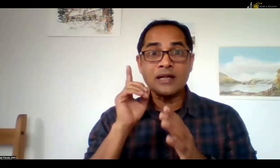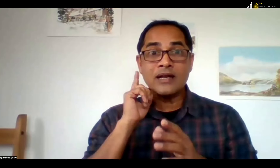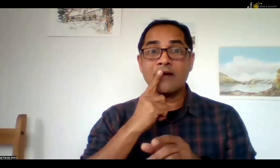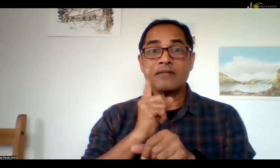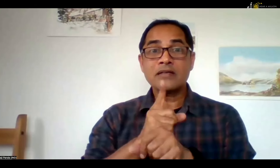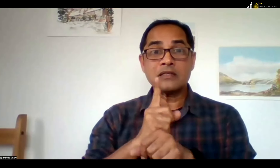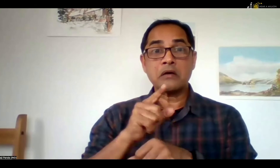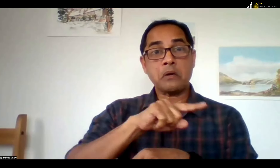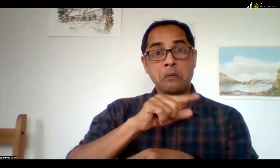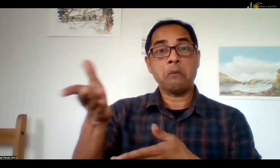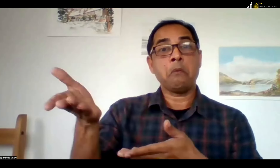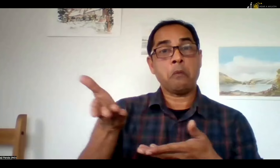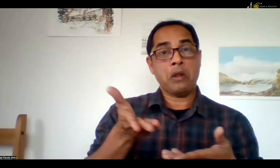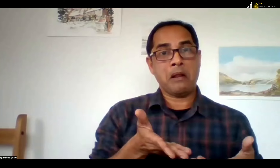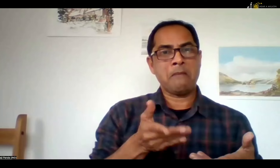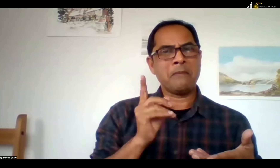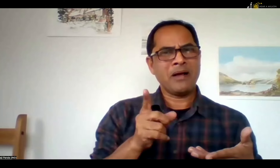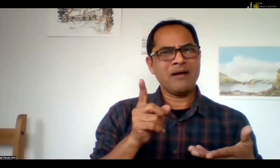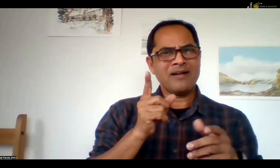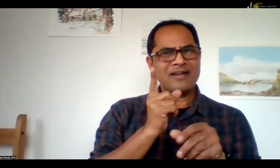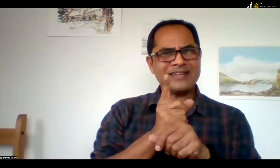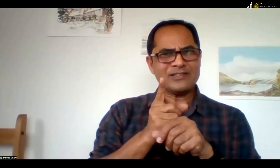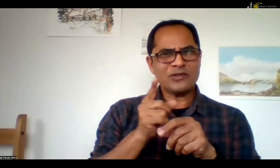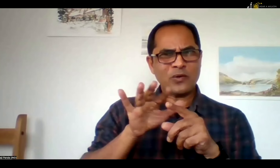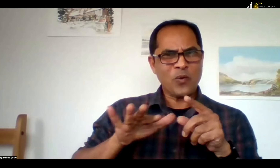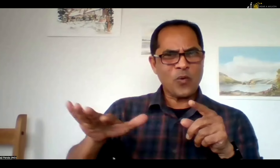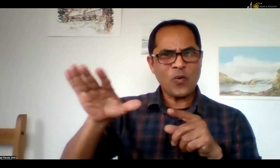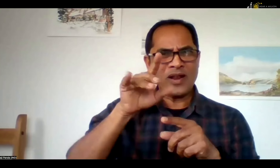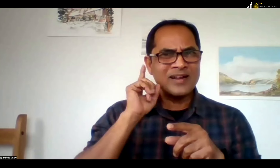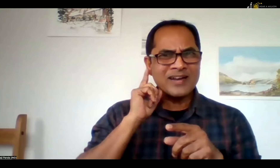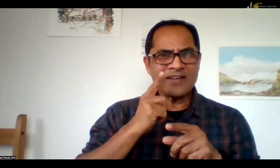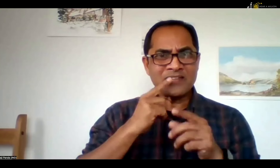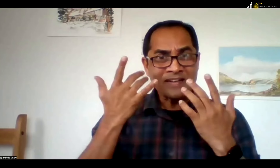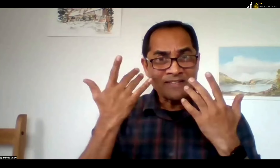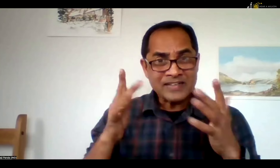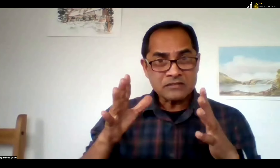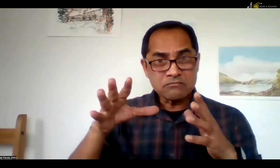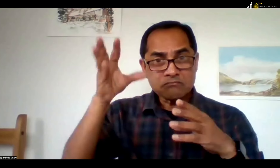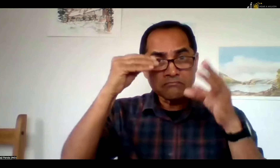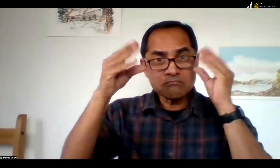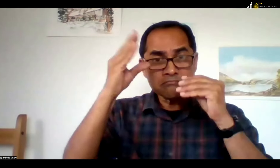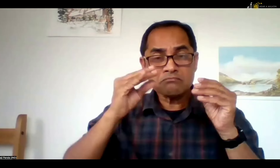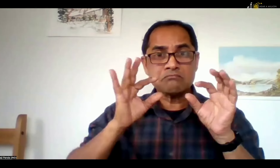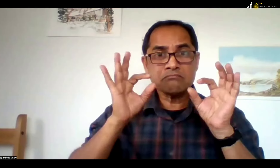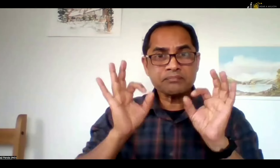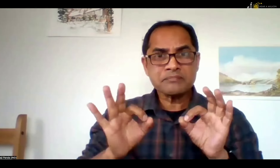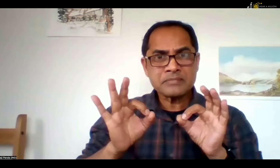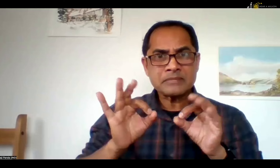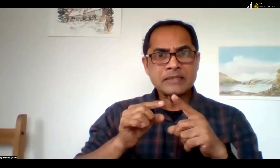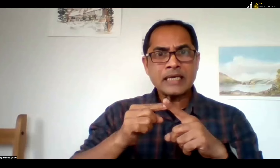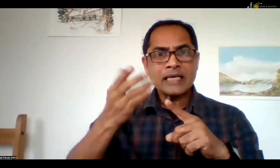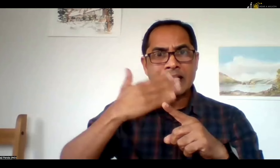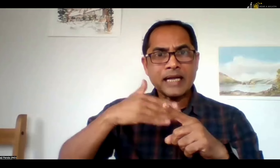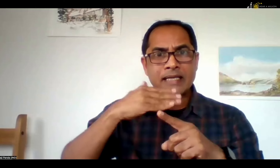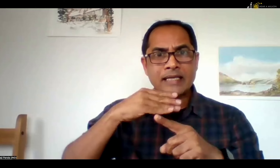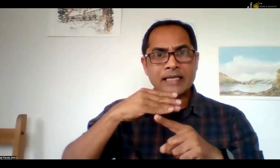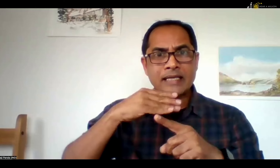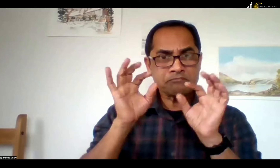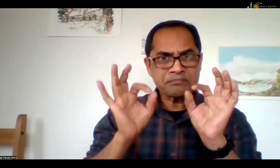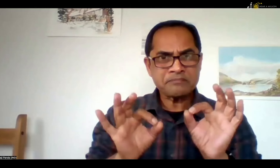numbers. Haryana Welfare Society for the Deaf, and there are many other institutions who are now recognizing